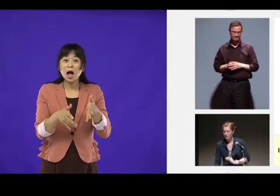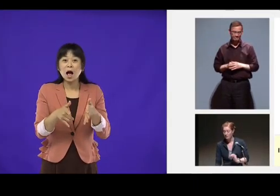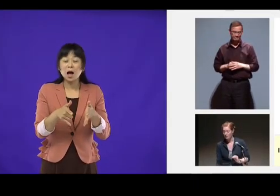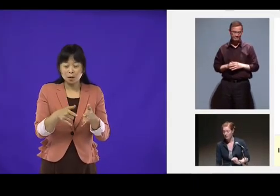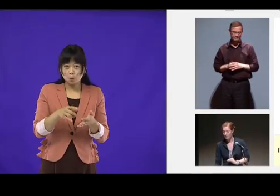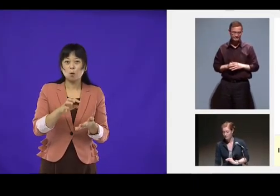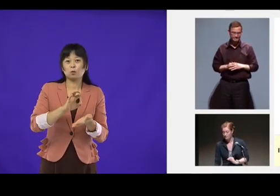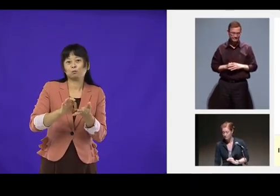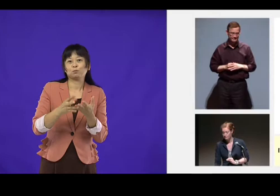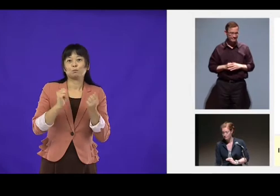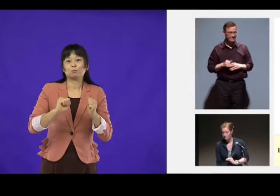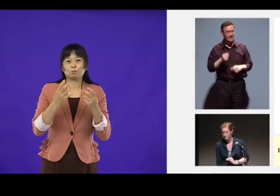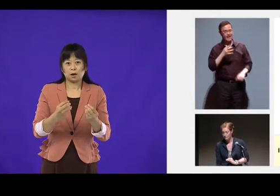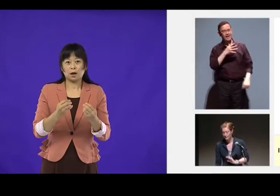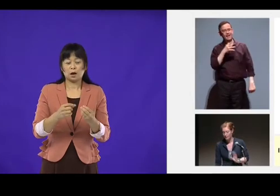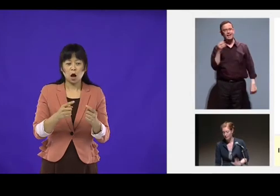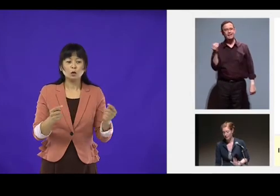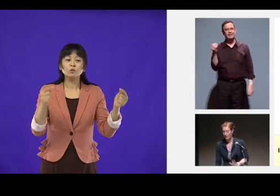spatial,